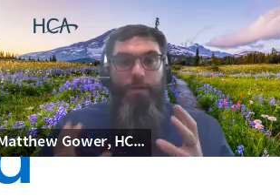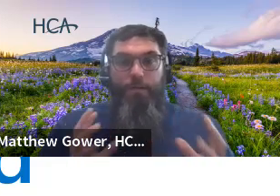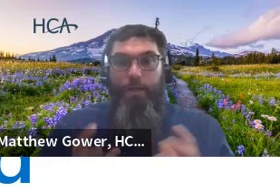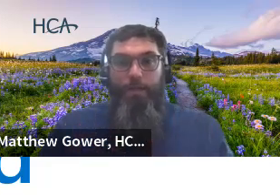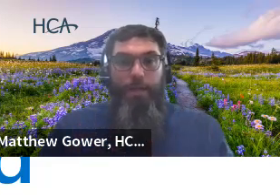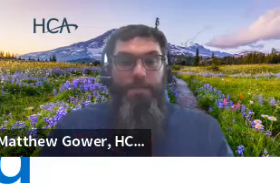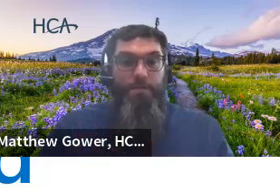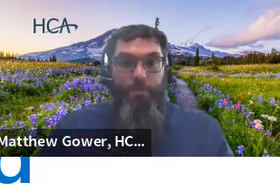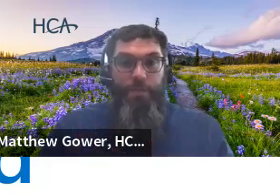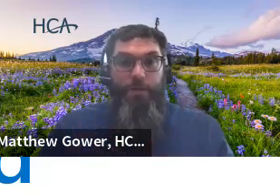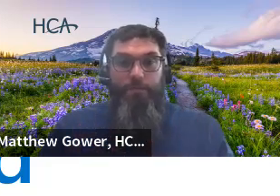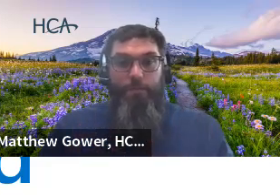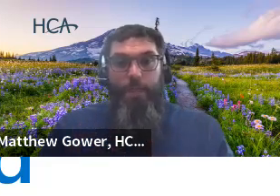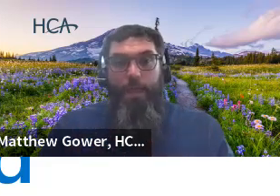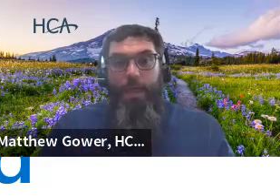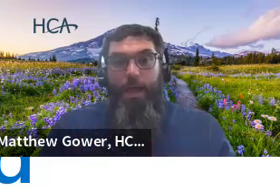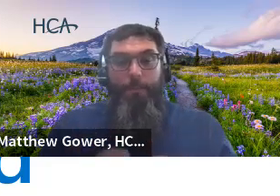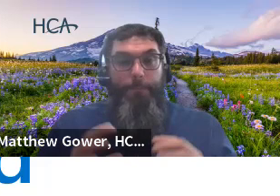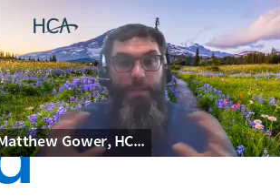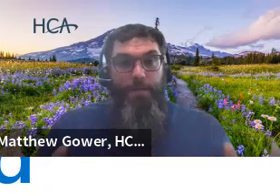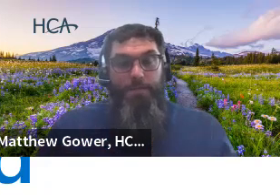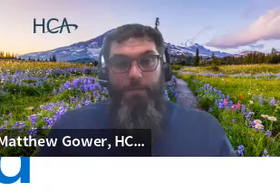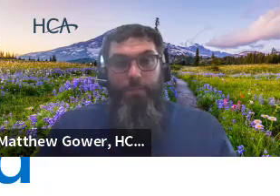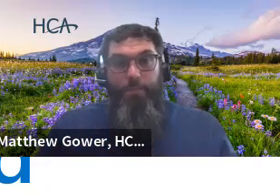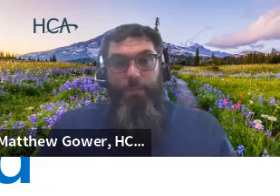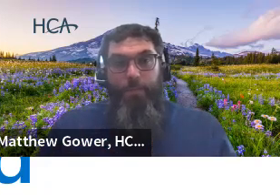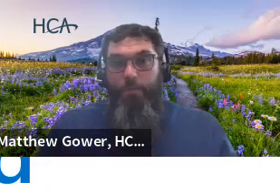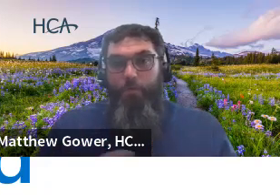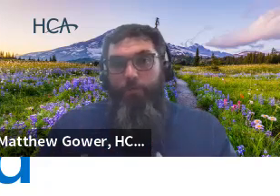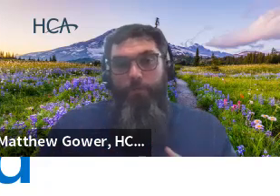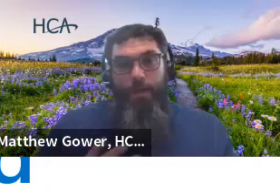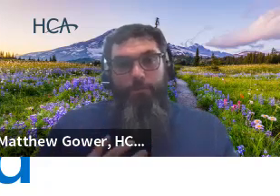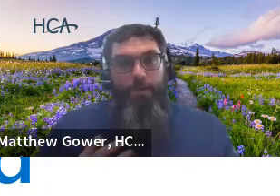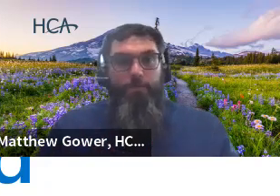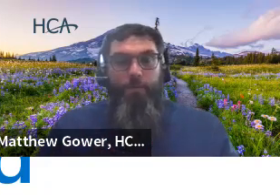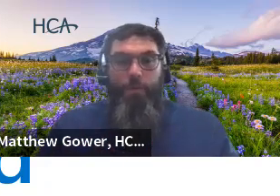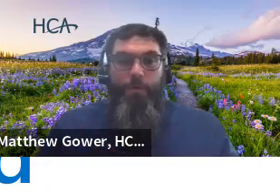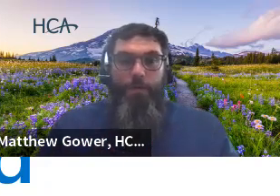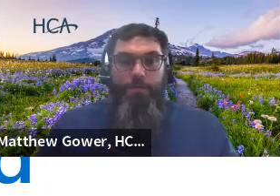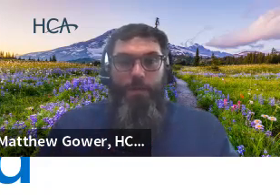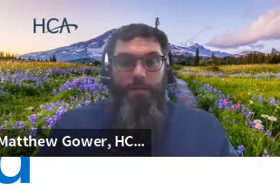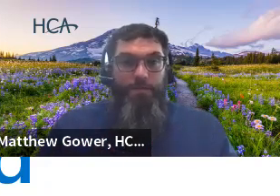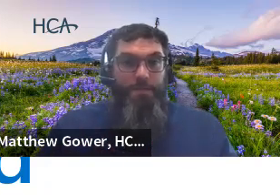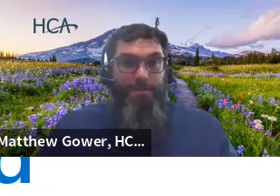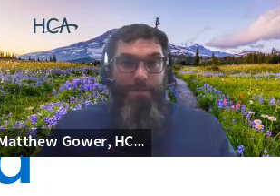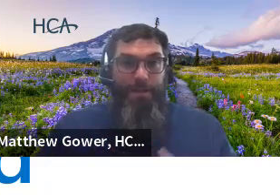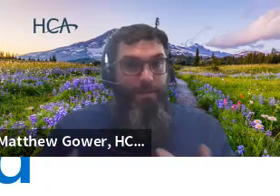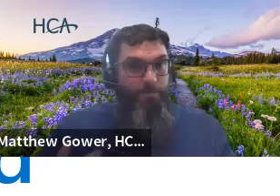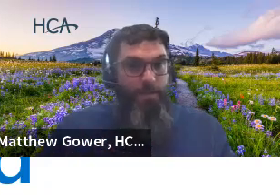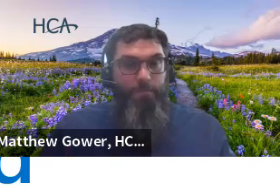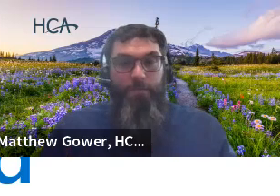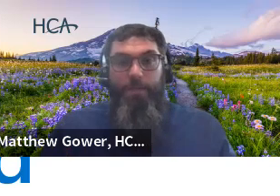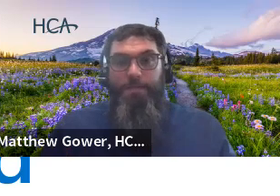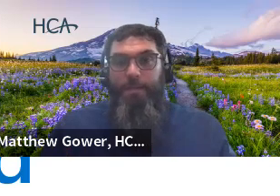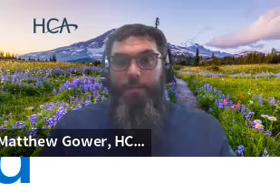1688 where ASOs could be involved. But they can also move funding from one program to another to a certain degree to